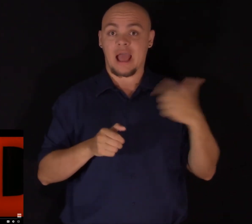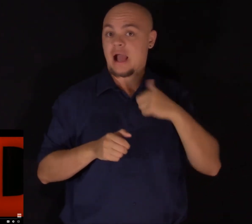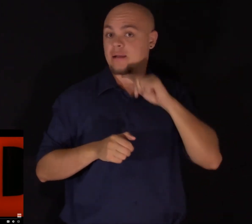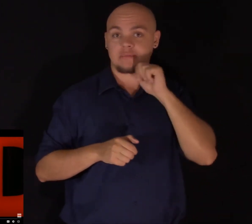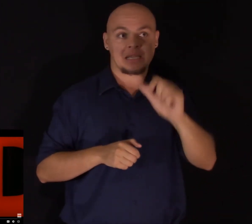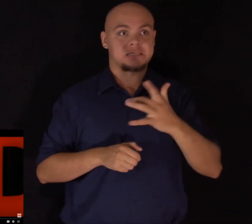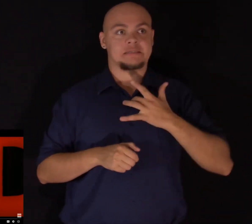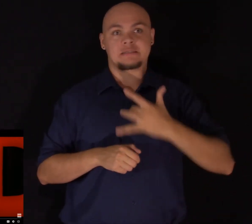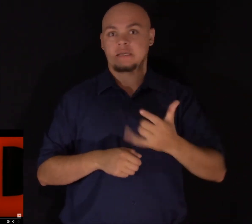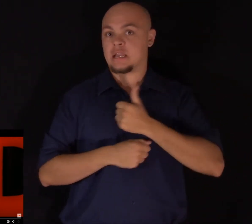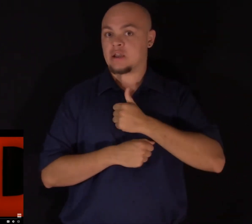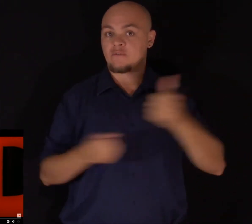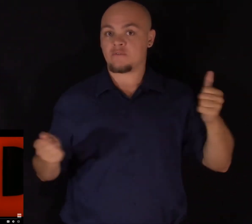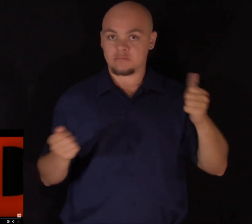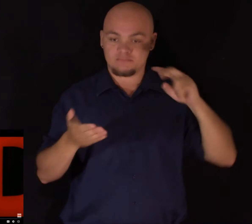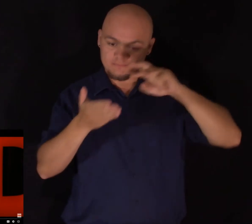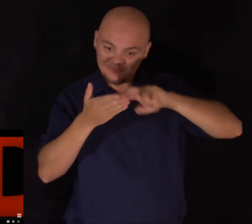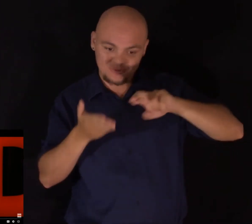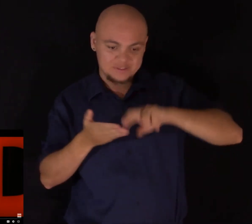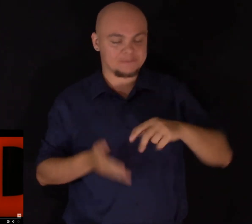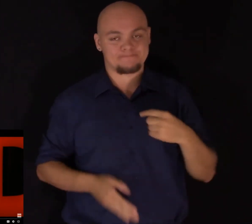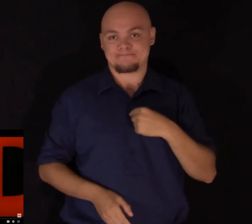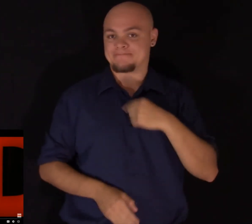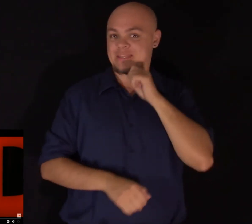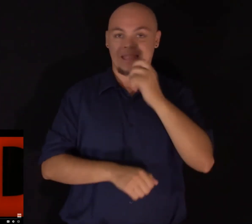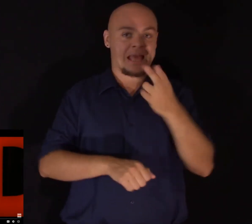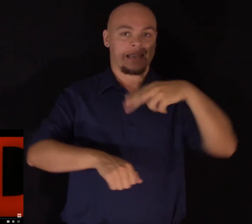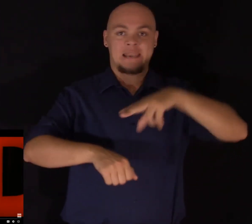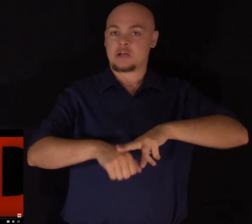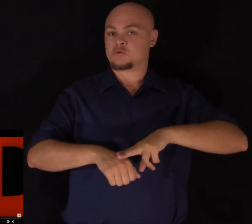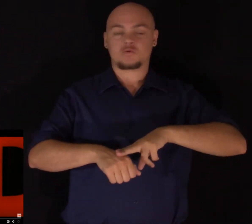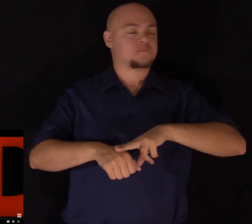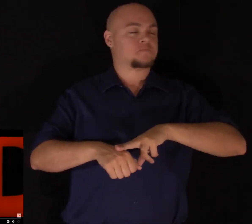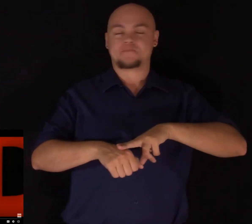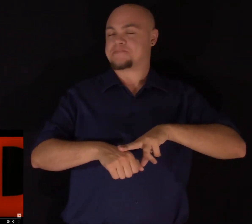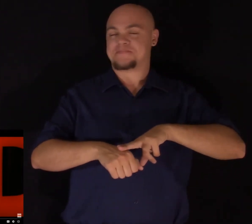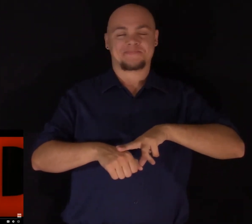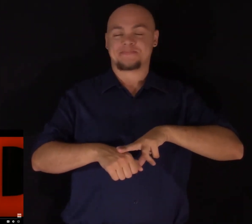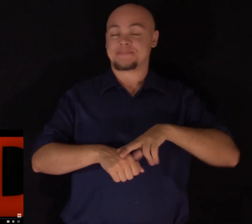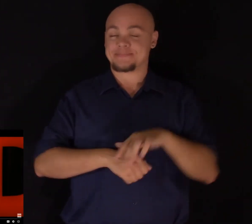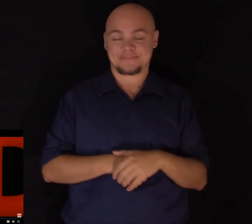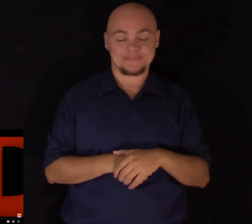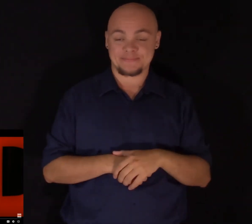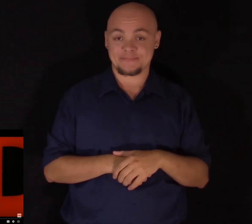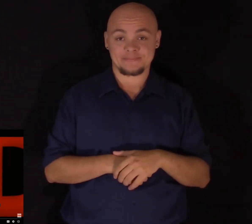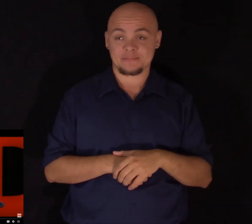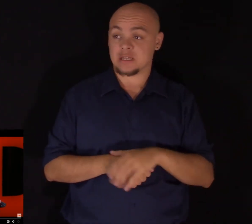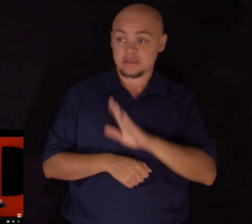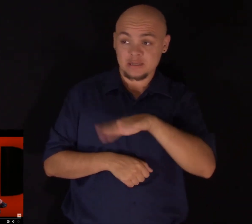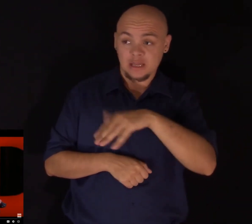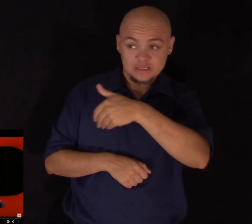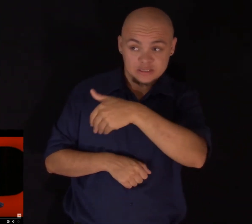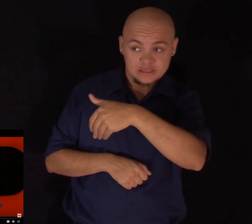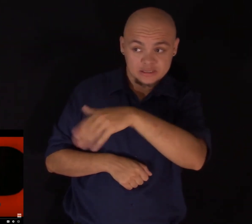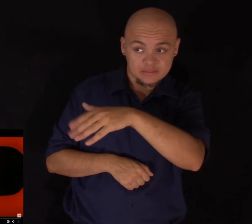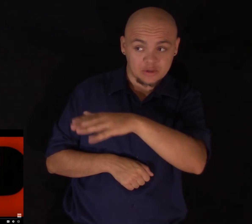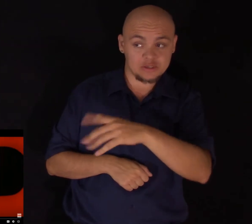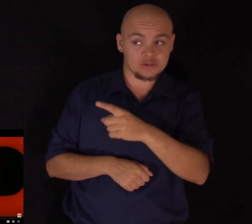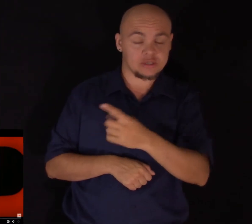vulnerability researcher. So I'm like, just keep walking. She's on my